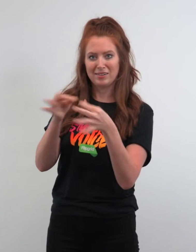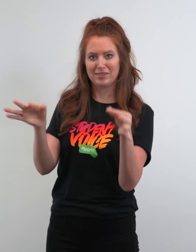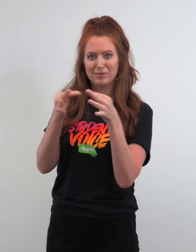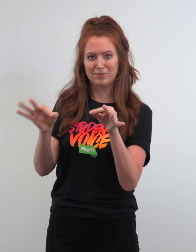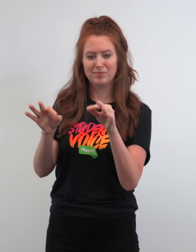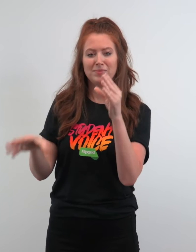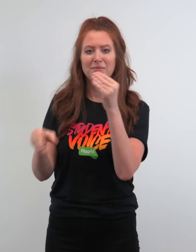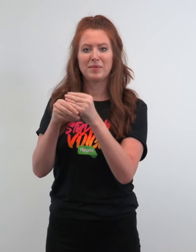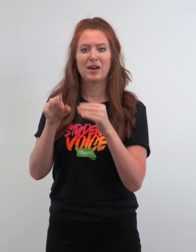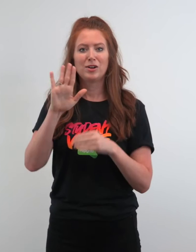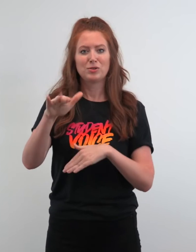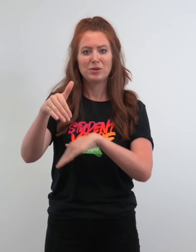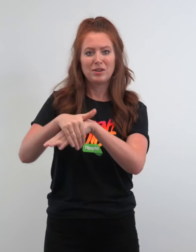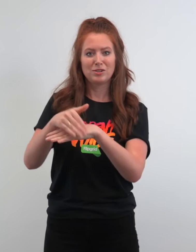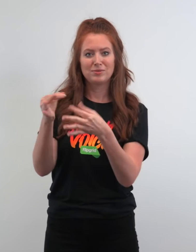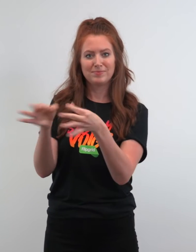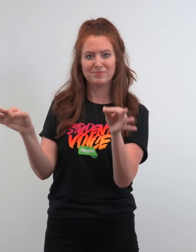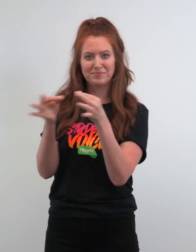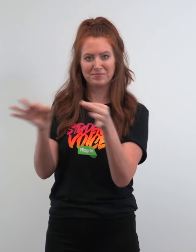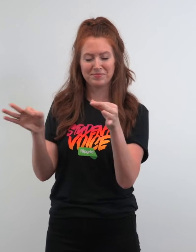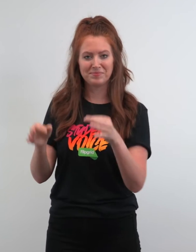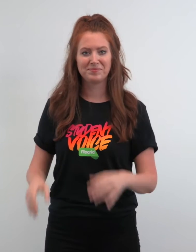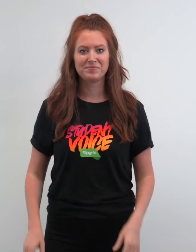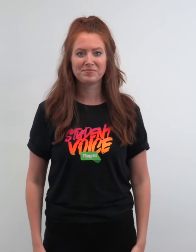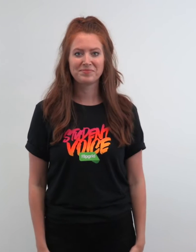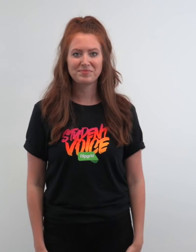and edit the captions. Add your English sentences.